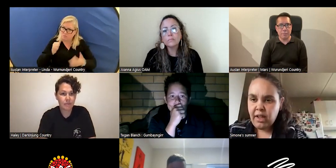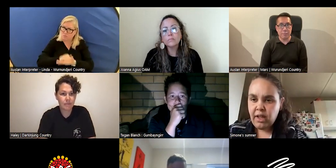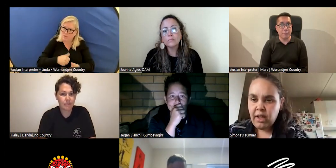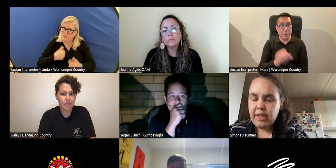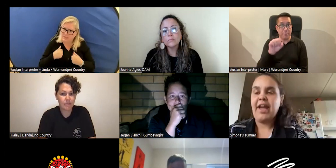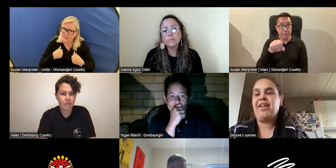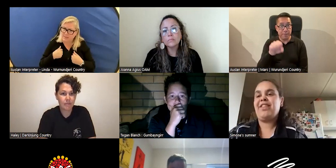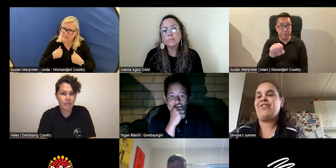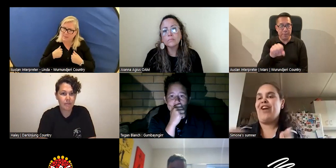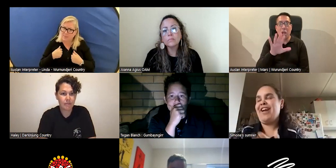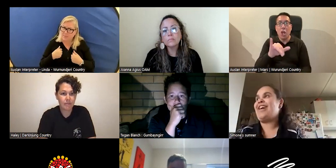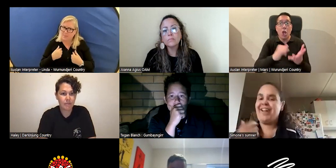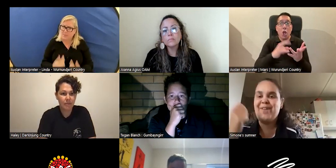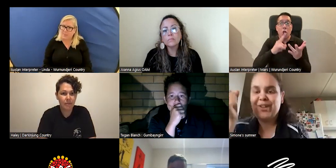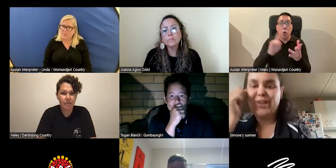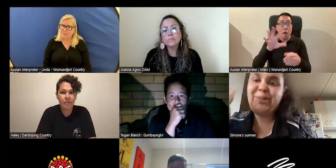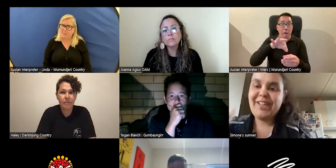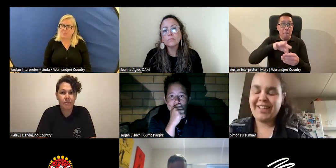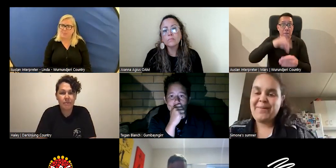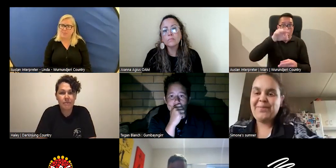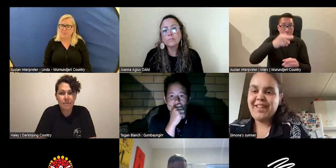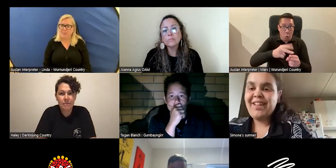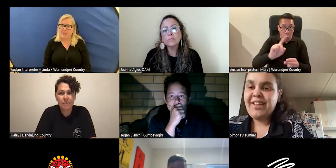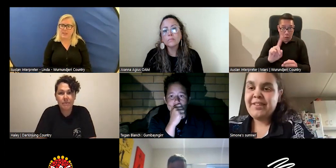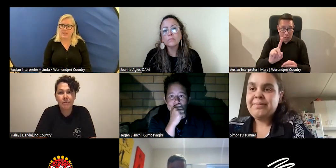Yeah. So what we're voting for is to have